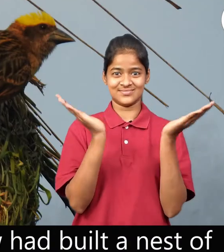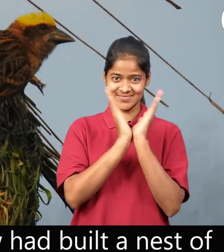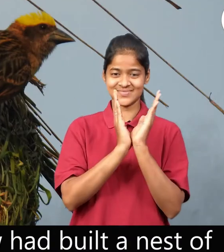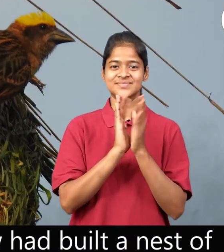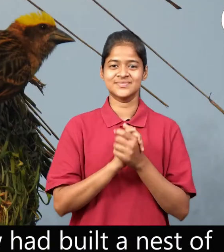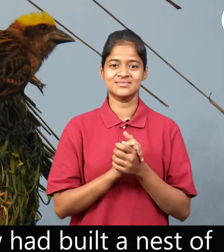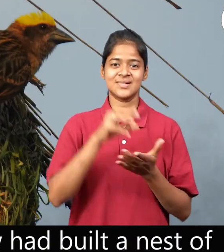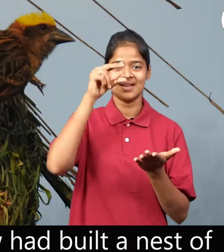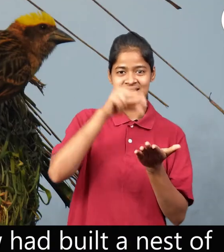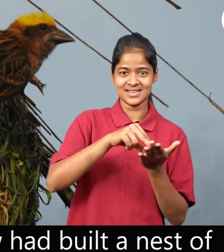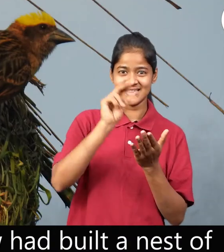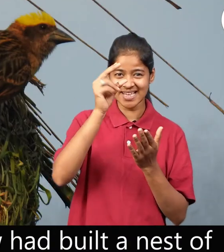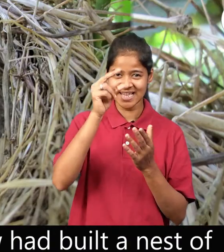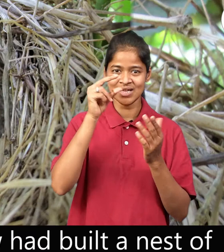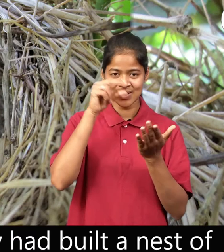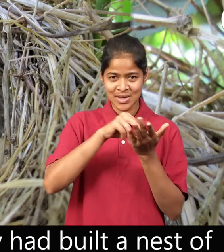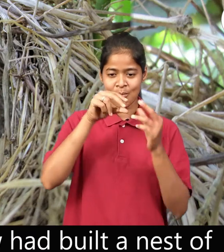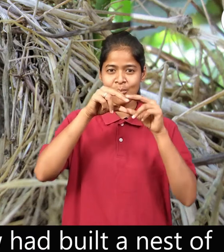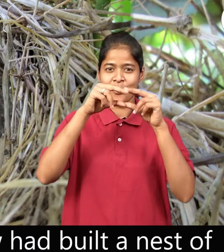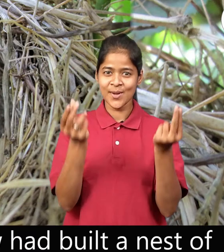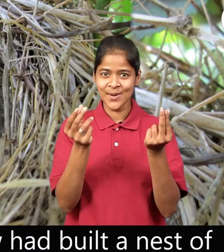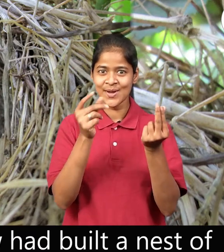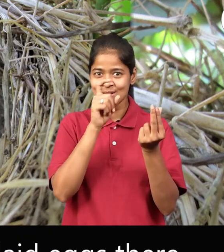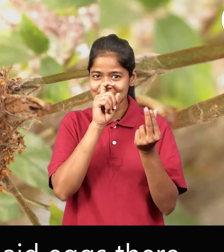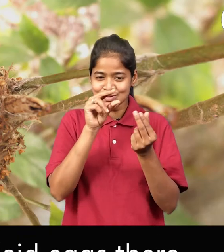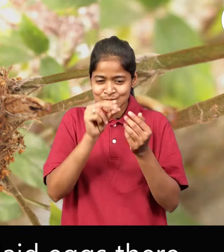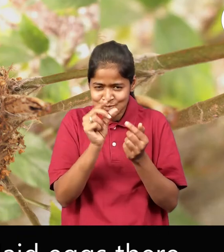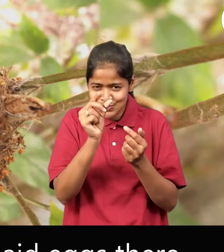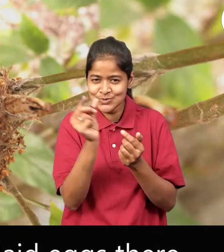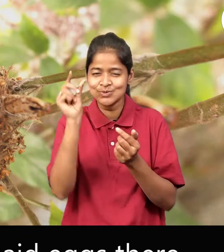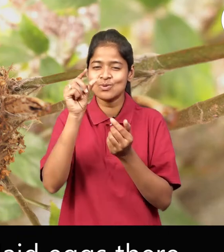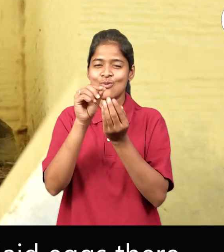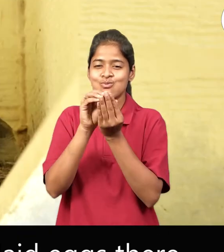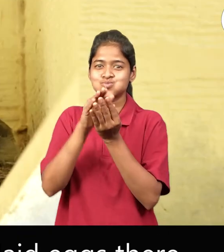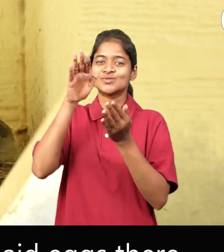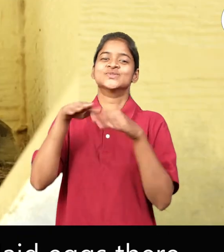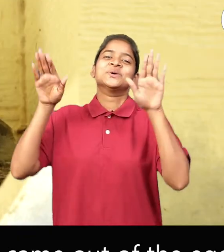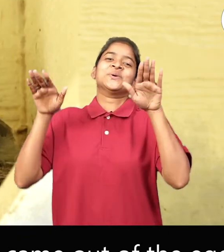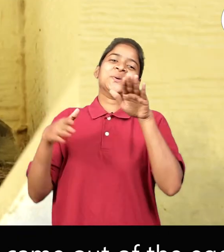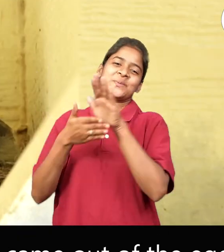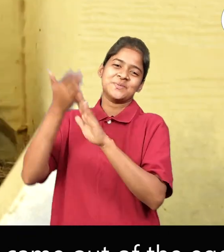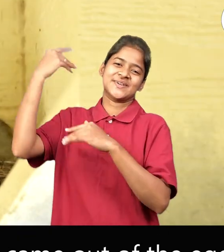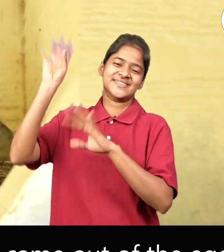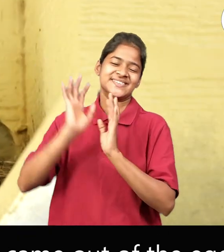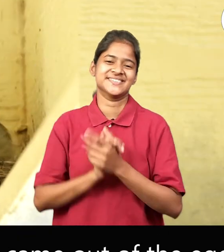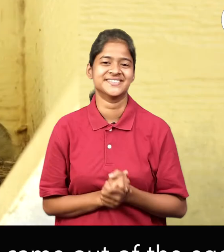in the house she had also laid eggs there little baby sparrows came out of the eggs when the baby sparrows grew a little older